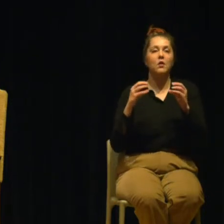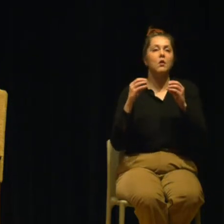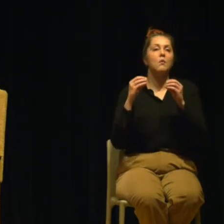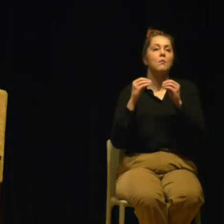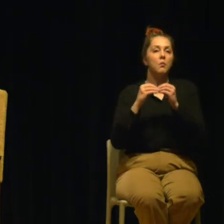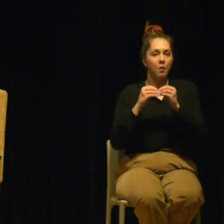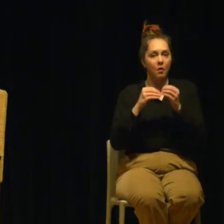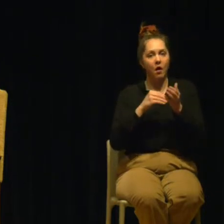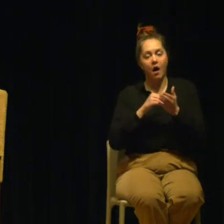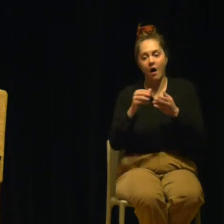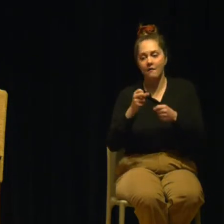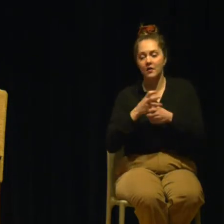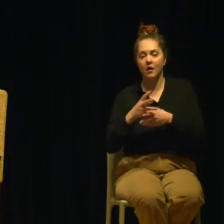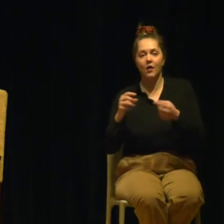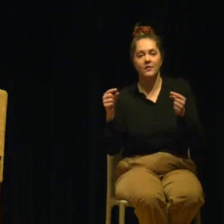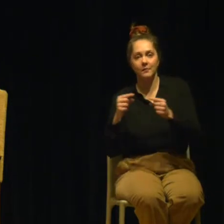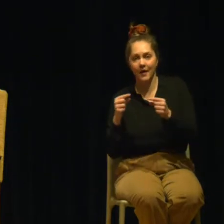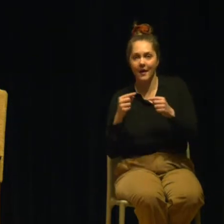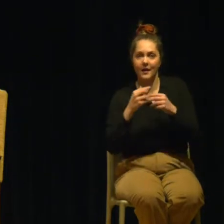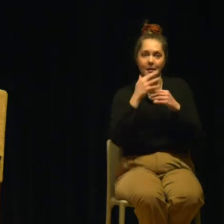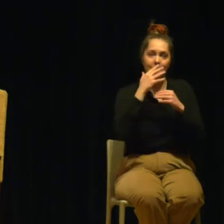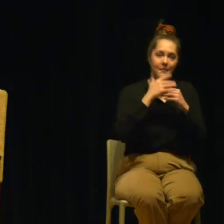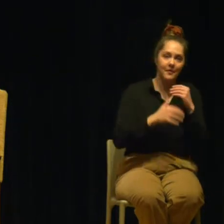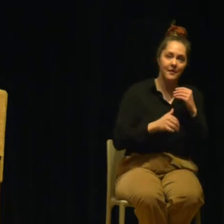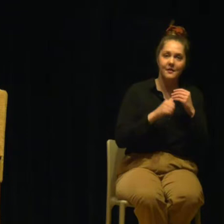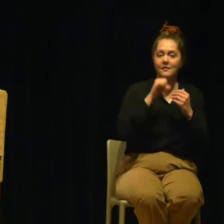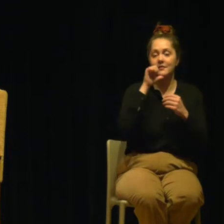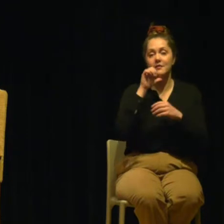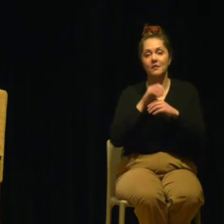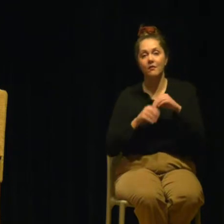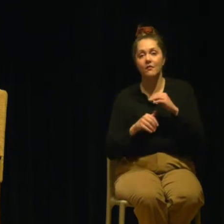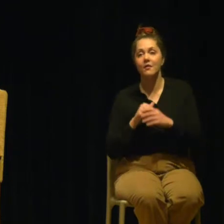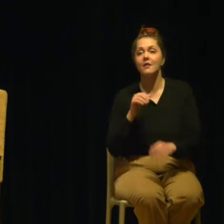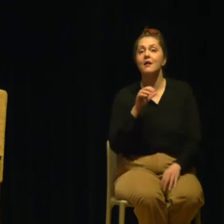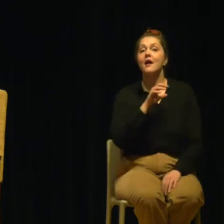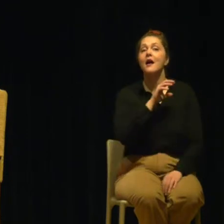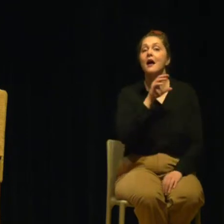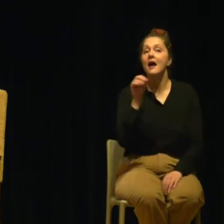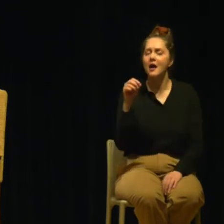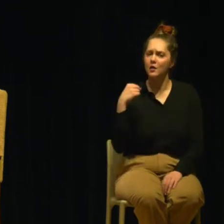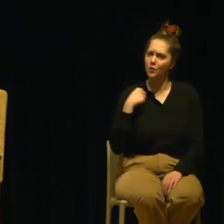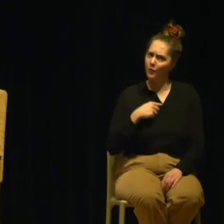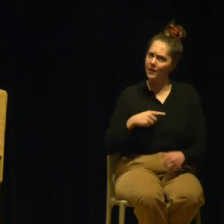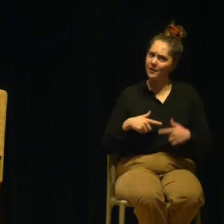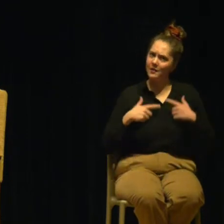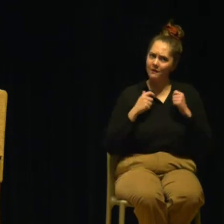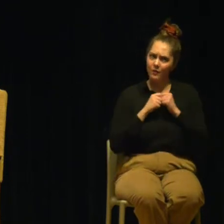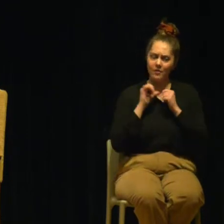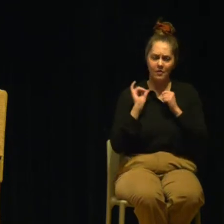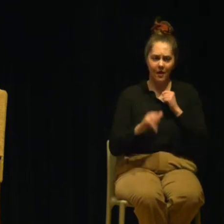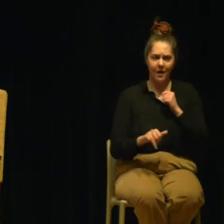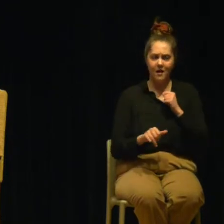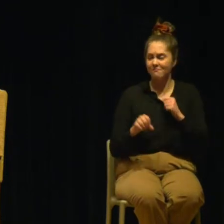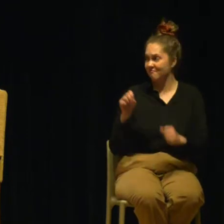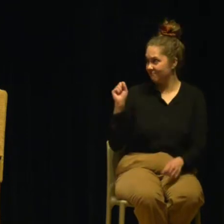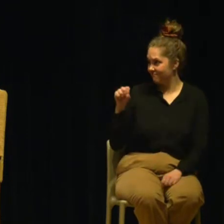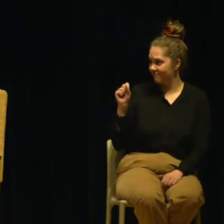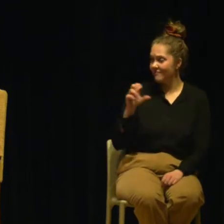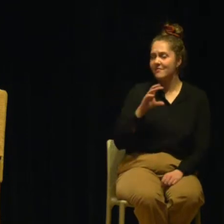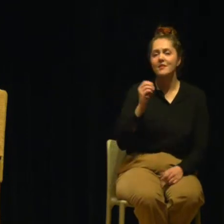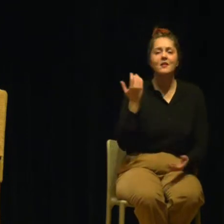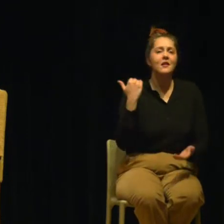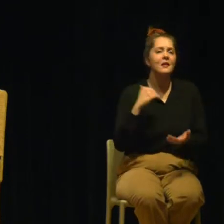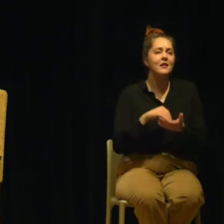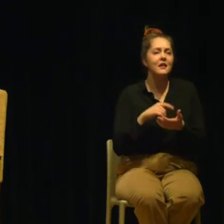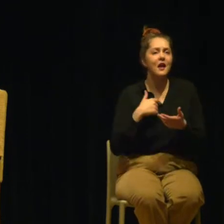cause pain or bleeding or discomfort. And we live with that. And I'm just, again,